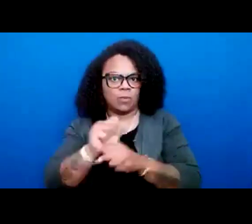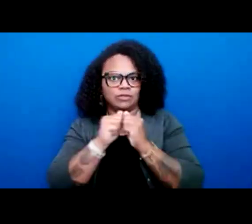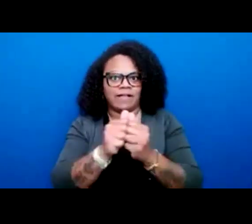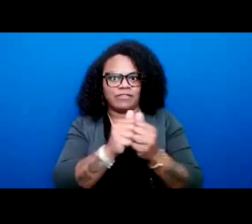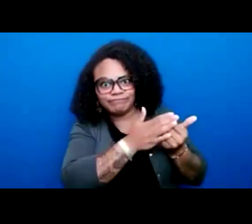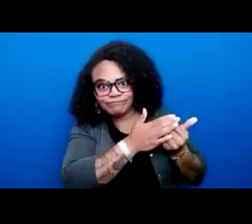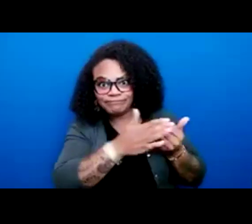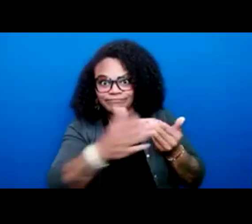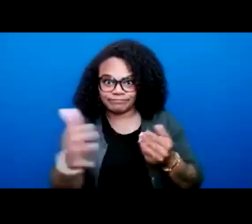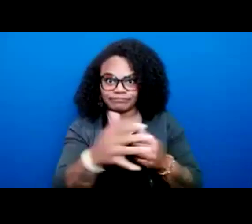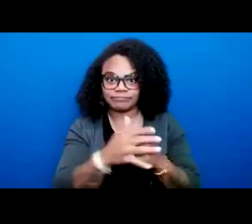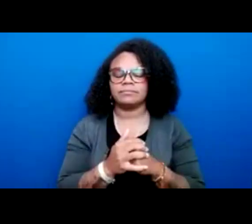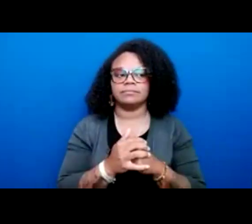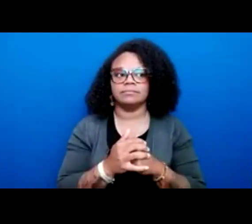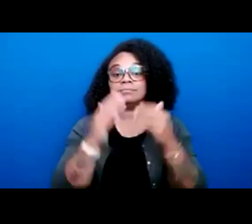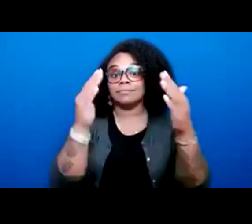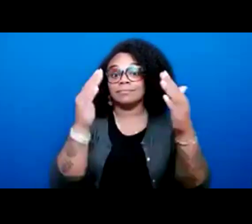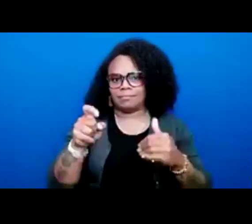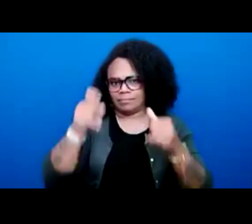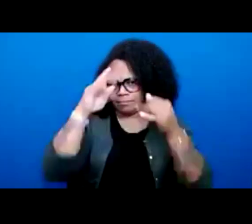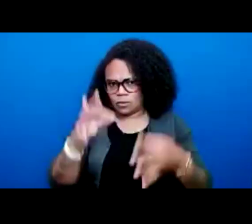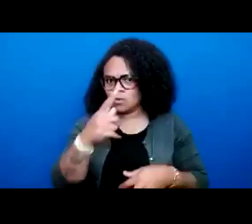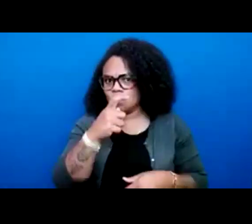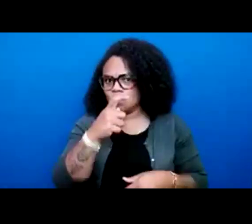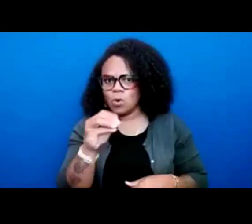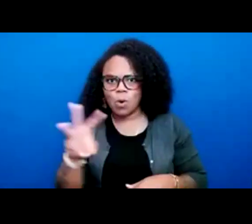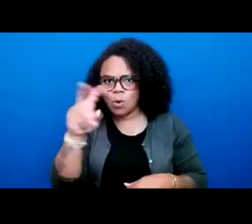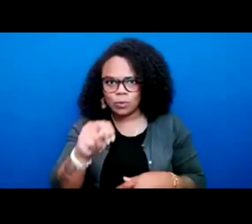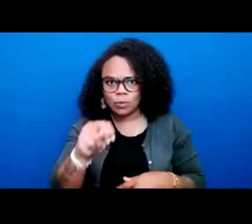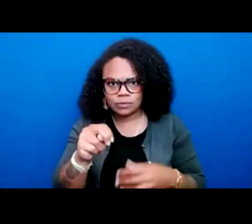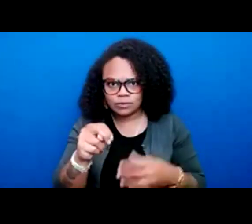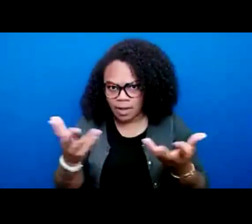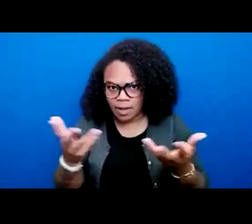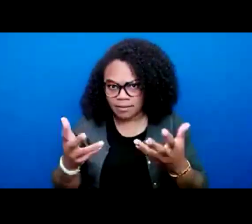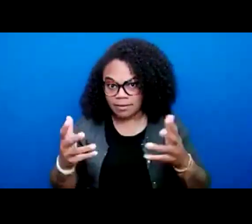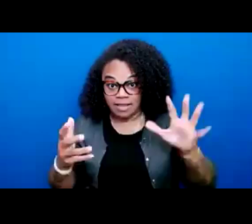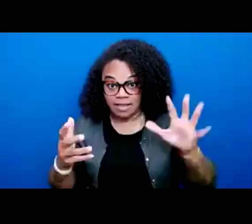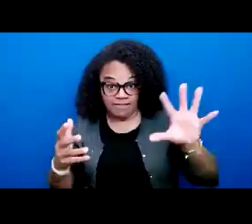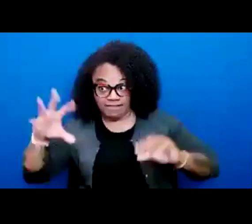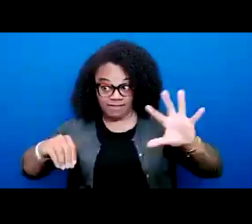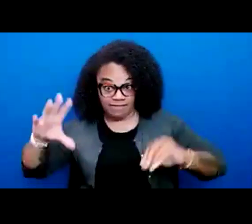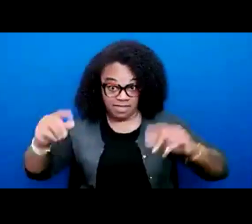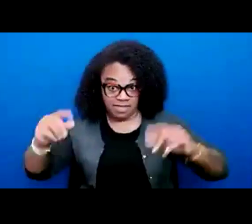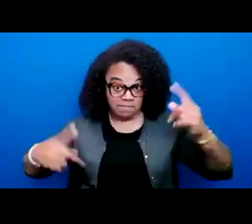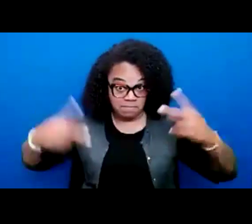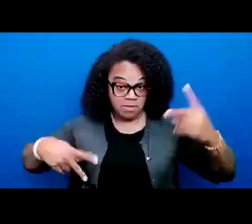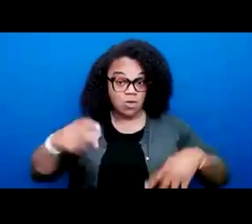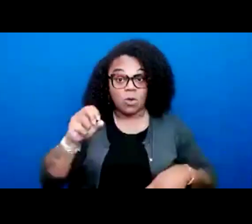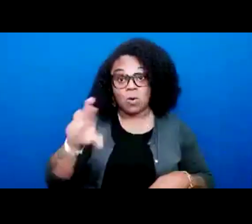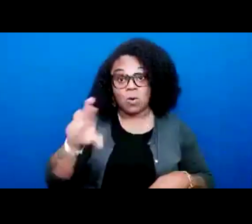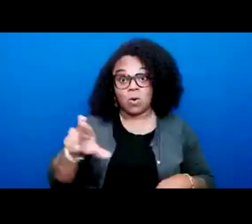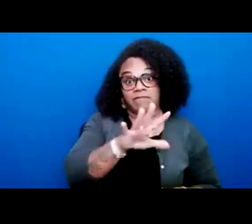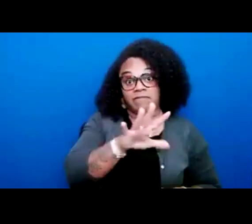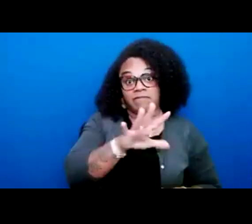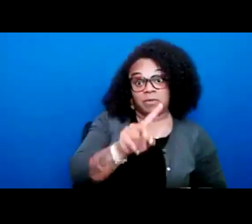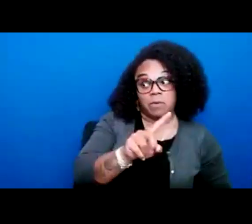of course, who owns what? What's the split? Is it a 50-50 partnership? Is it 51-49? Is it 60-40? Is it